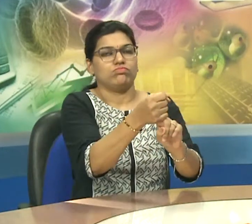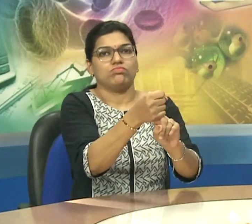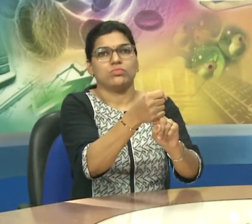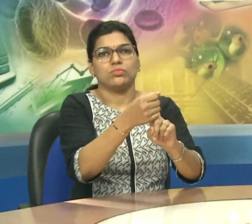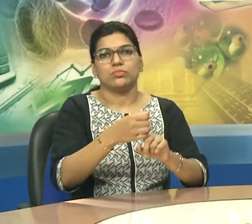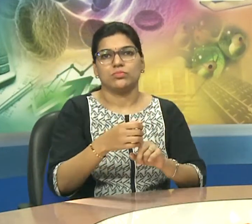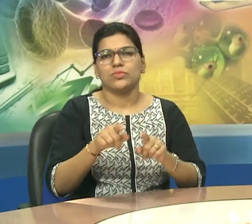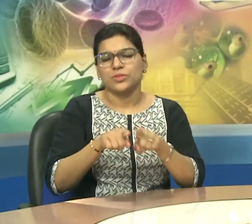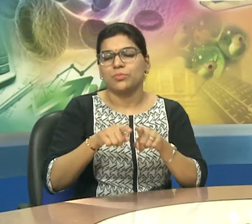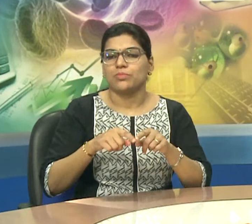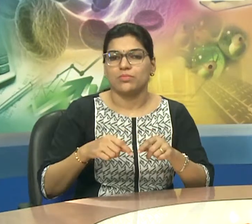Tantrum,